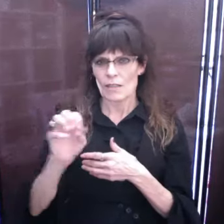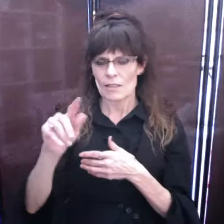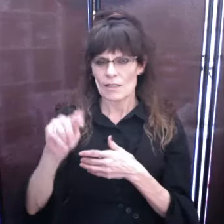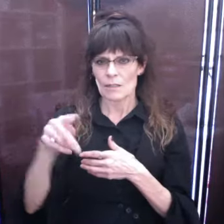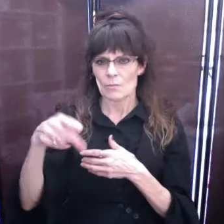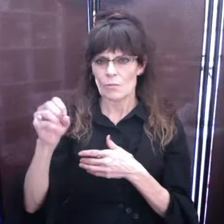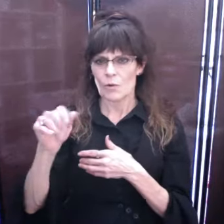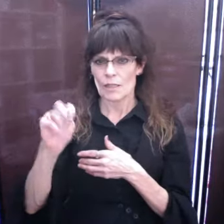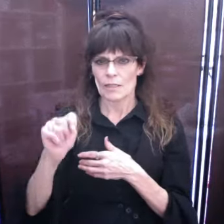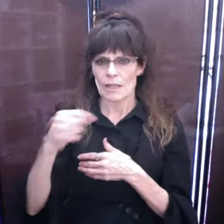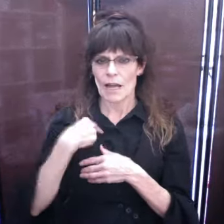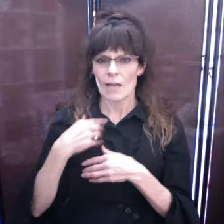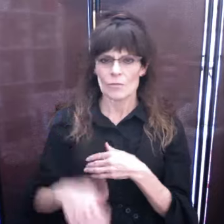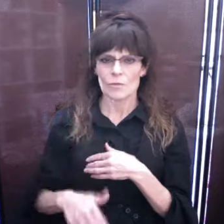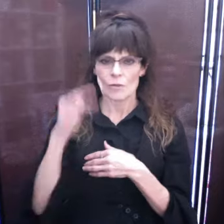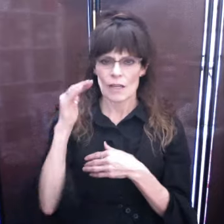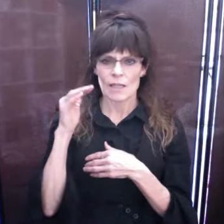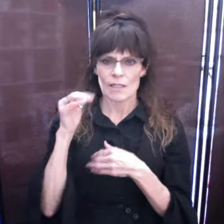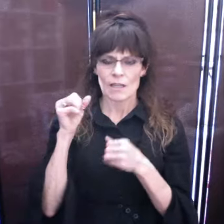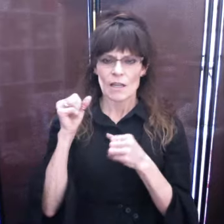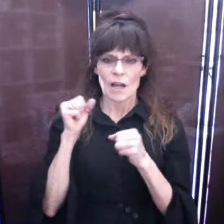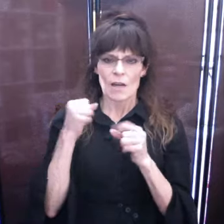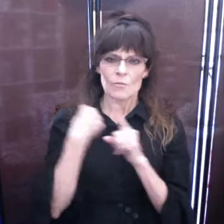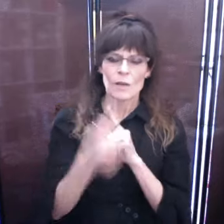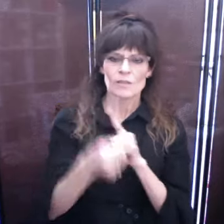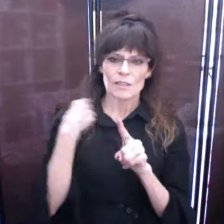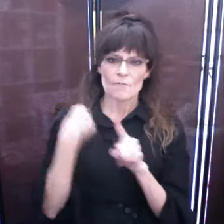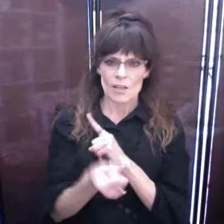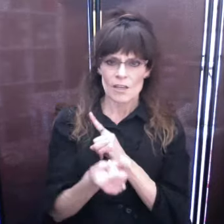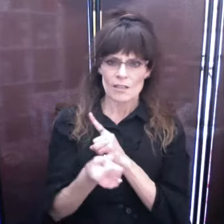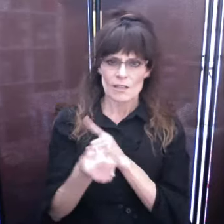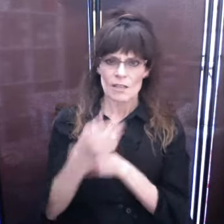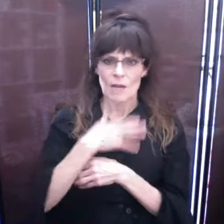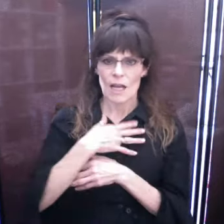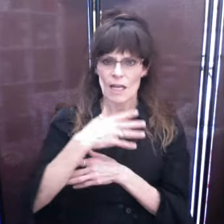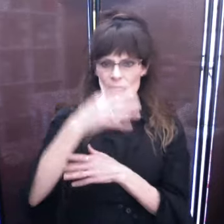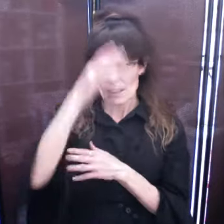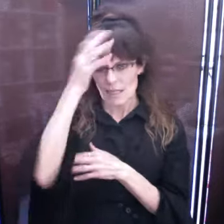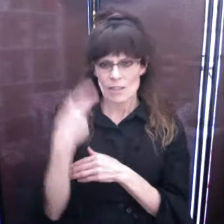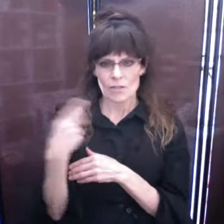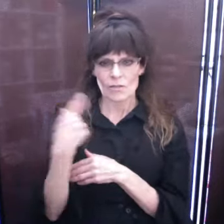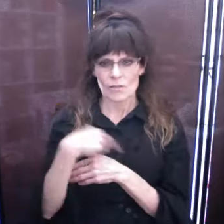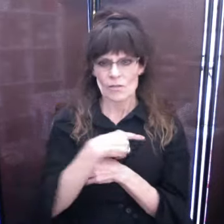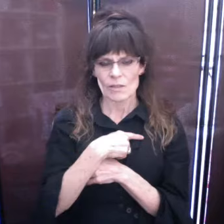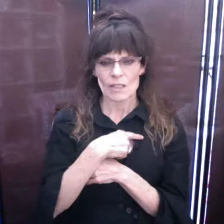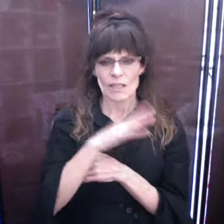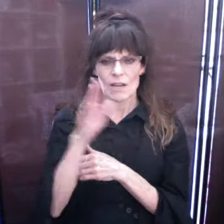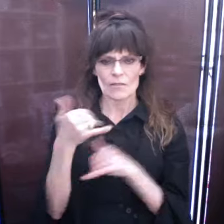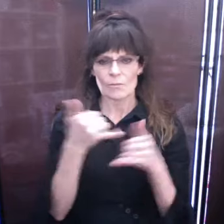and I was raised on the belt and the fist. That's how it was in my house. And me and my dad, we never played ball in the park. We never fixed a lawnmower. We never